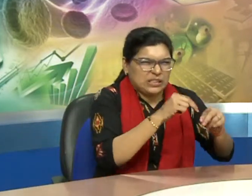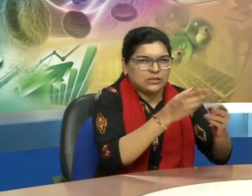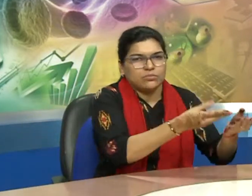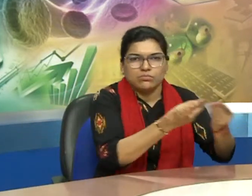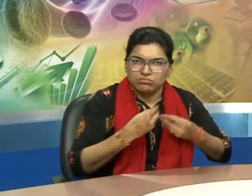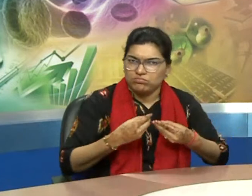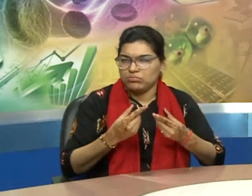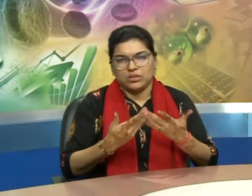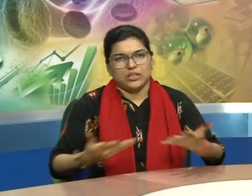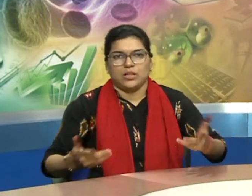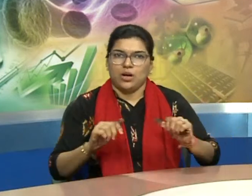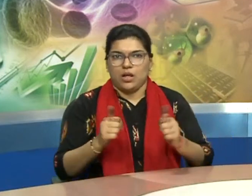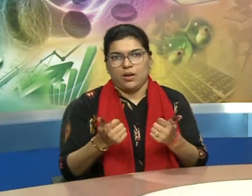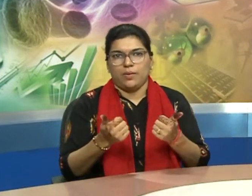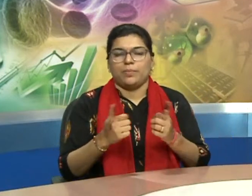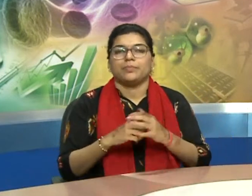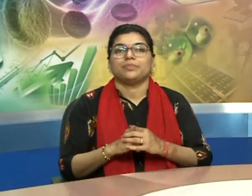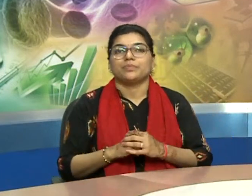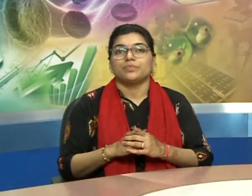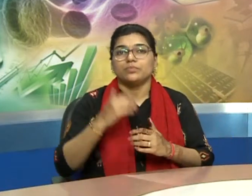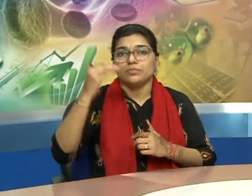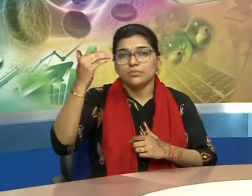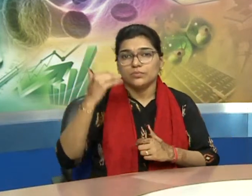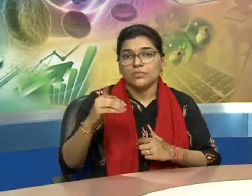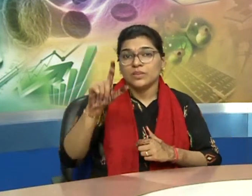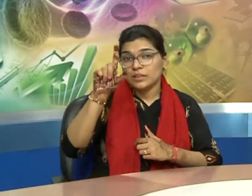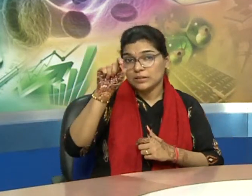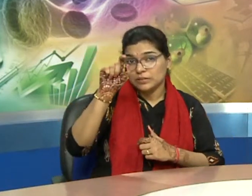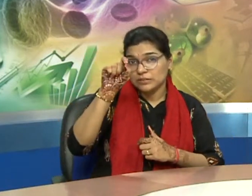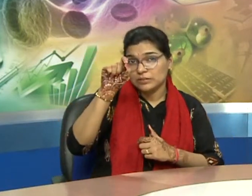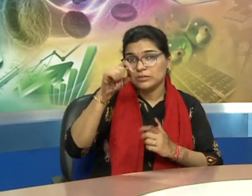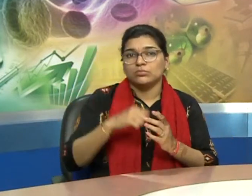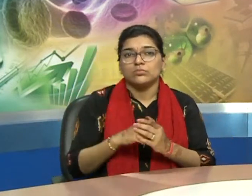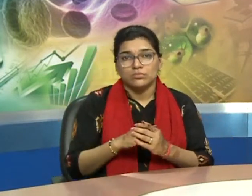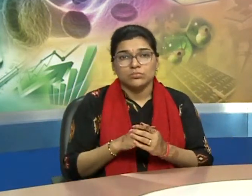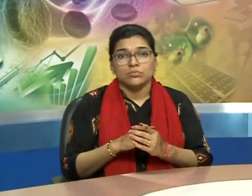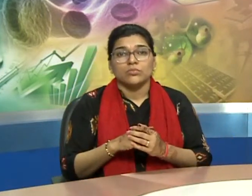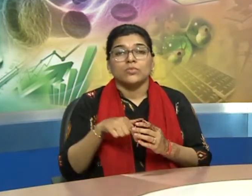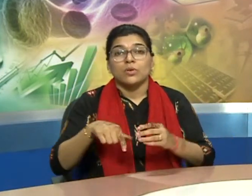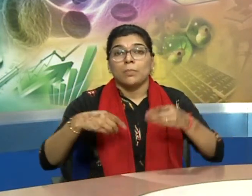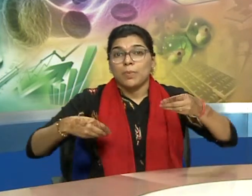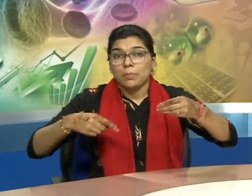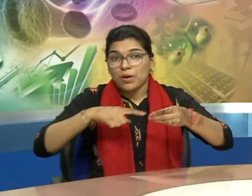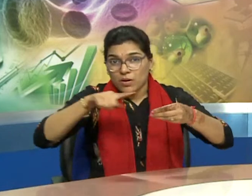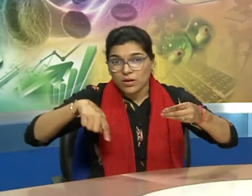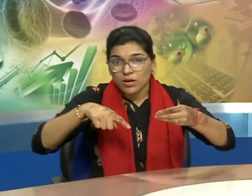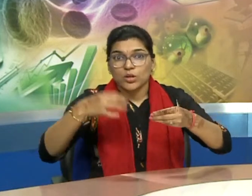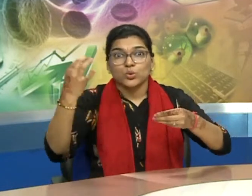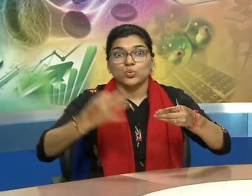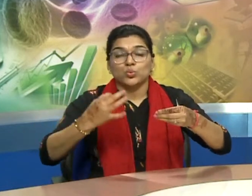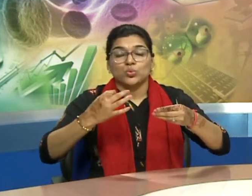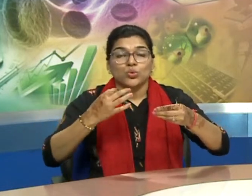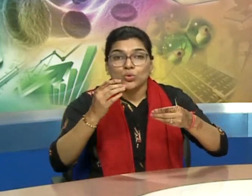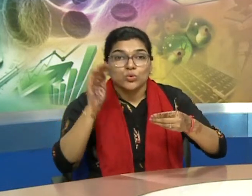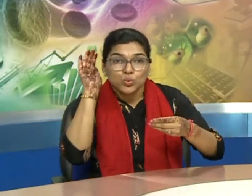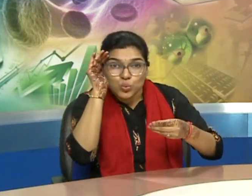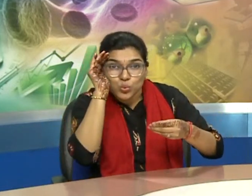as per the library rules. And another service is reprographic services. Whenever there is need of